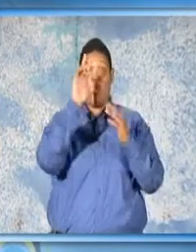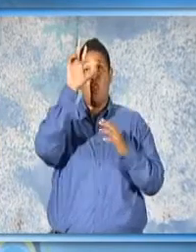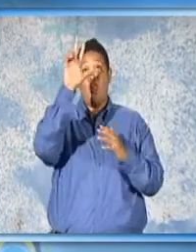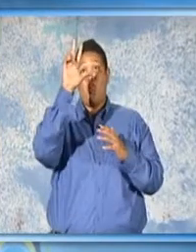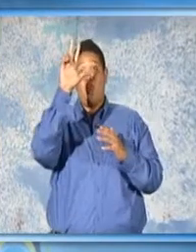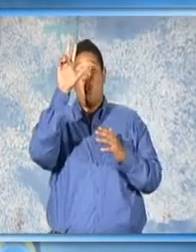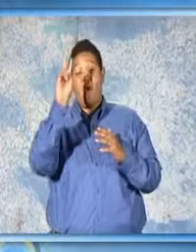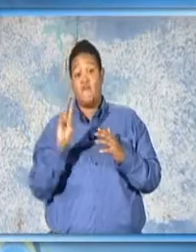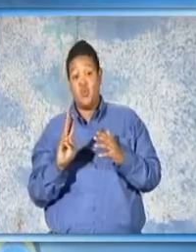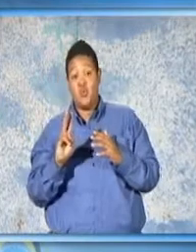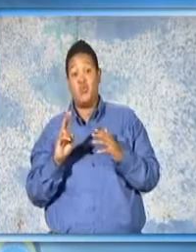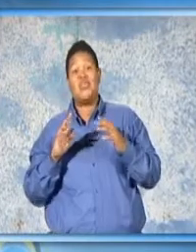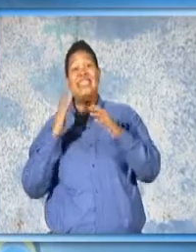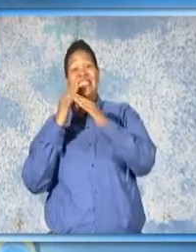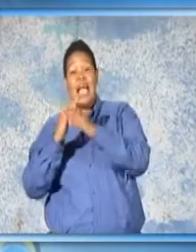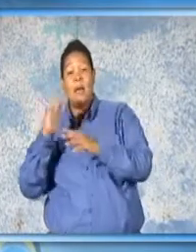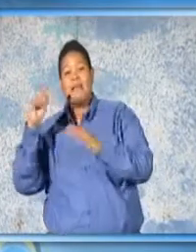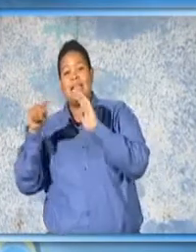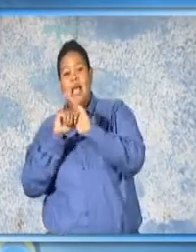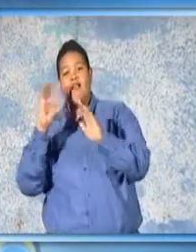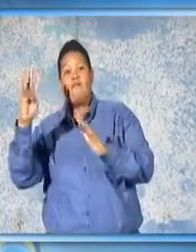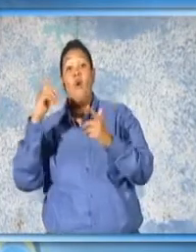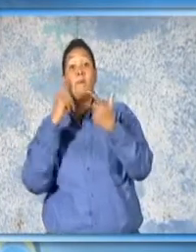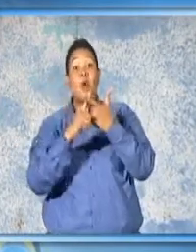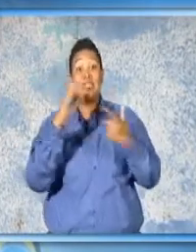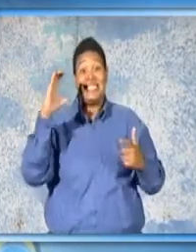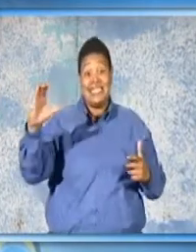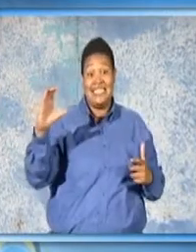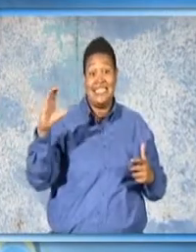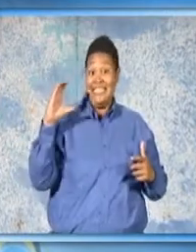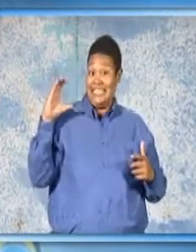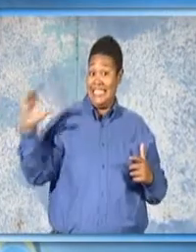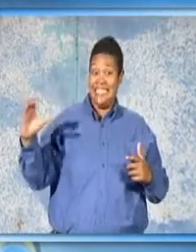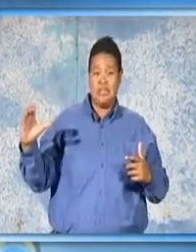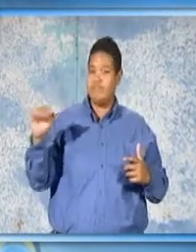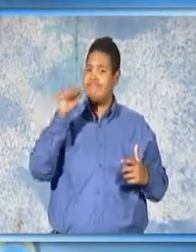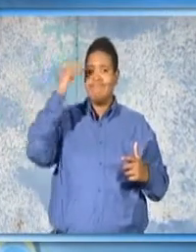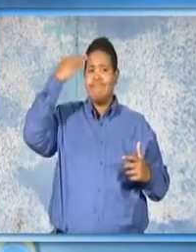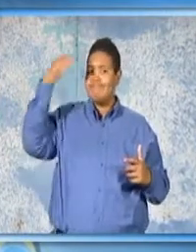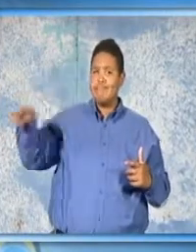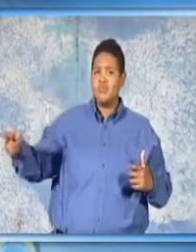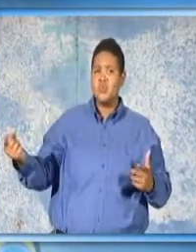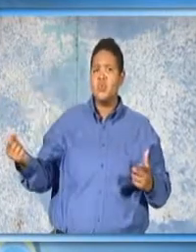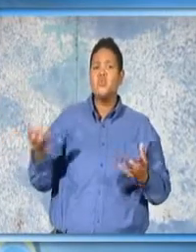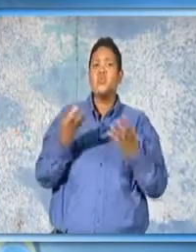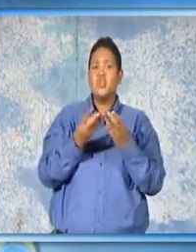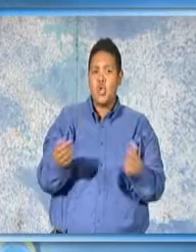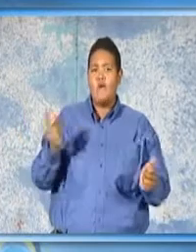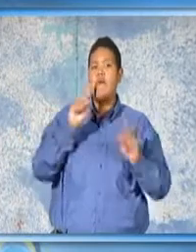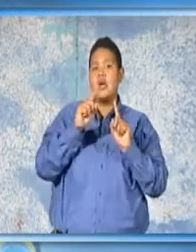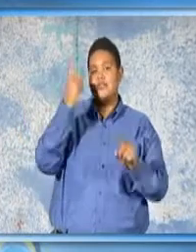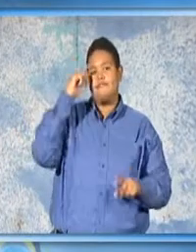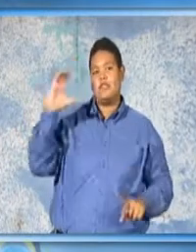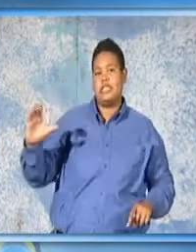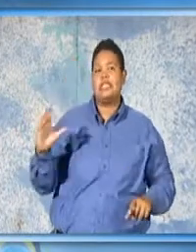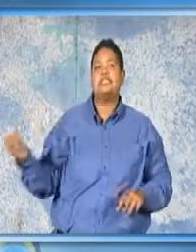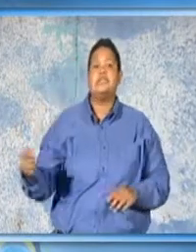times negative 4 plus c. Since c is the only unknown, we solve for it.